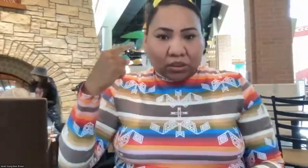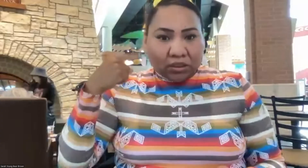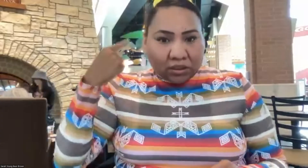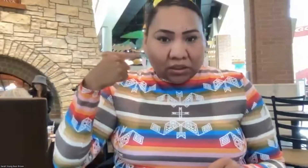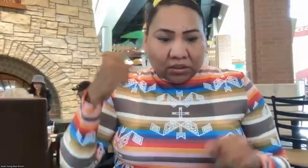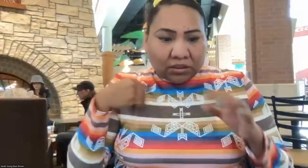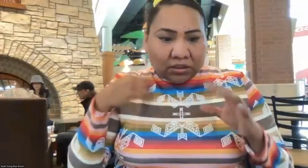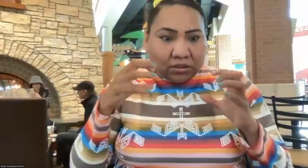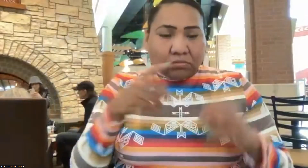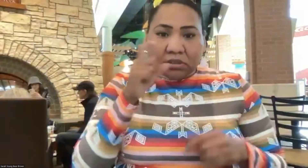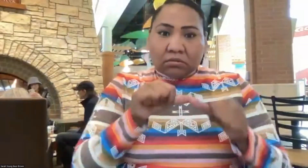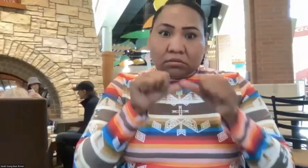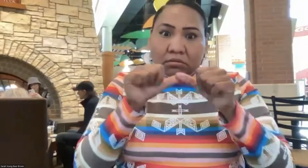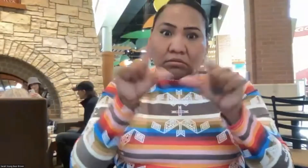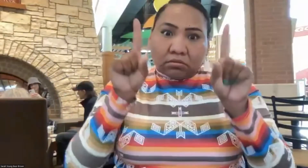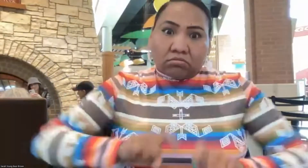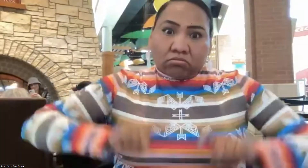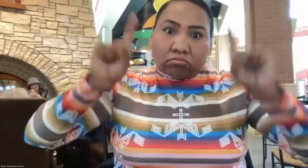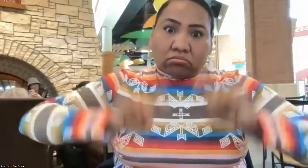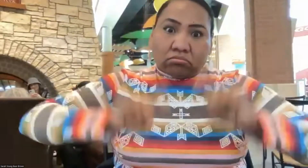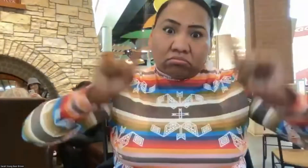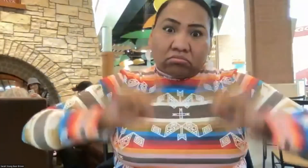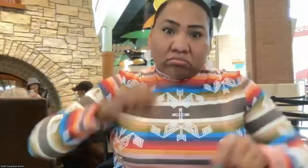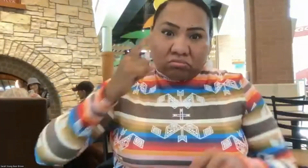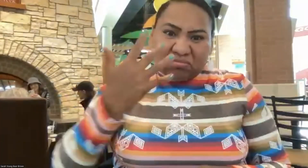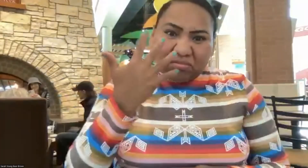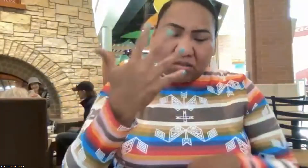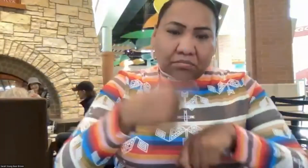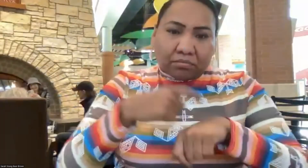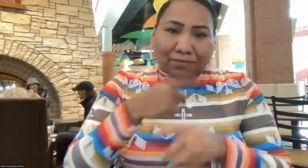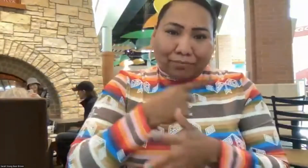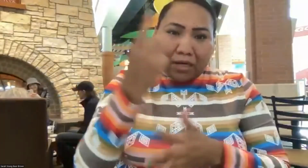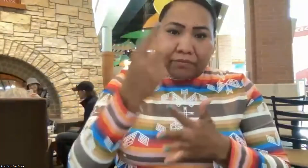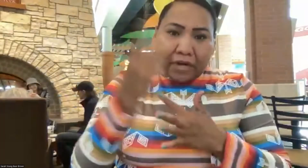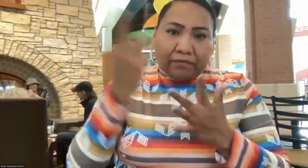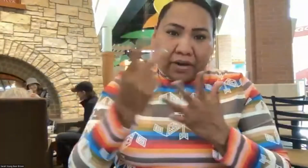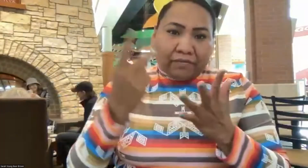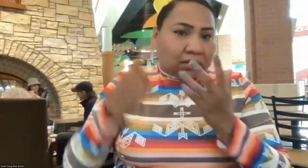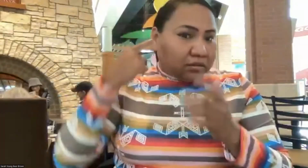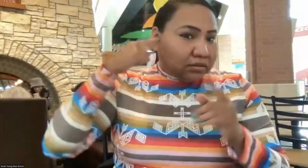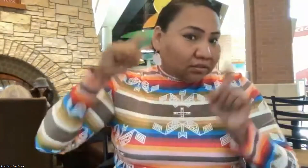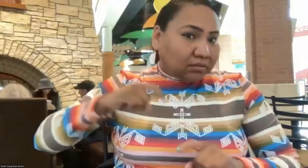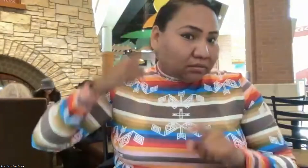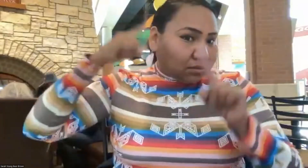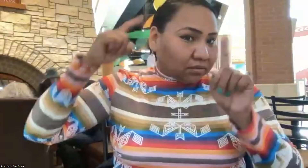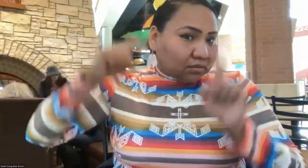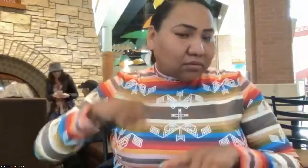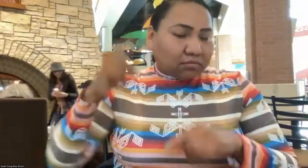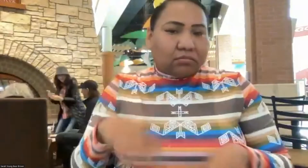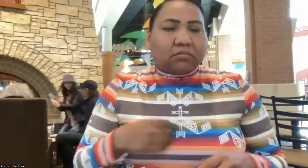we were at the hospital, things were crazy because I was upset because they tested her 5 times. They